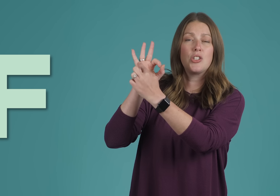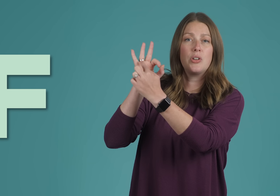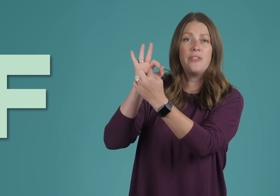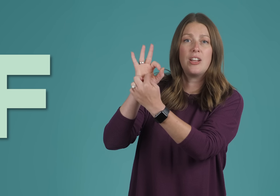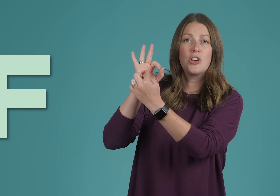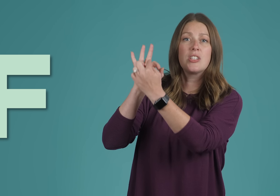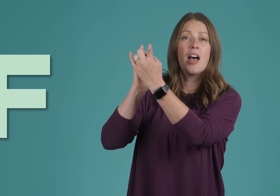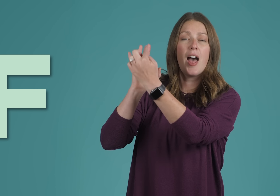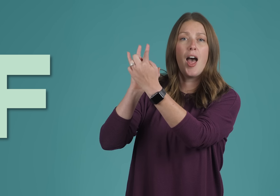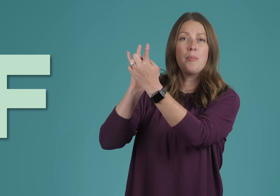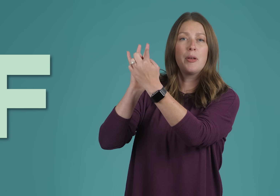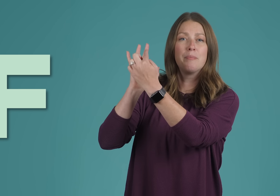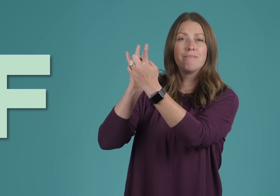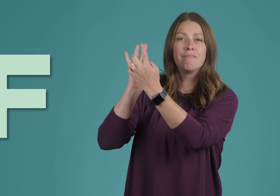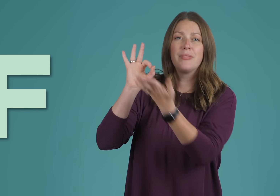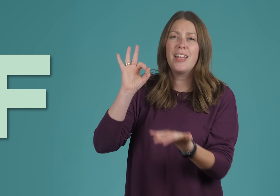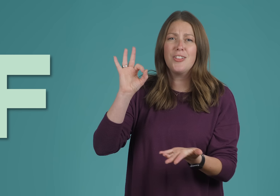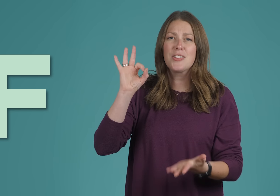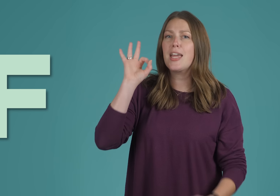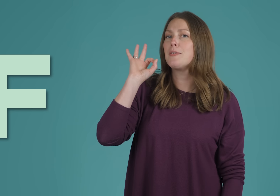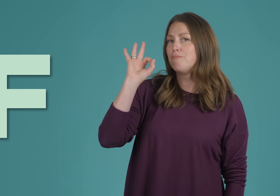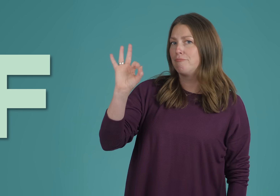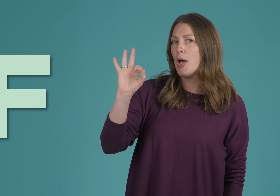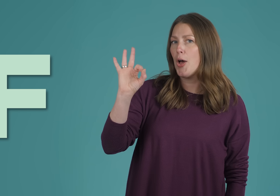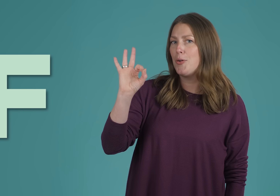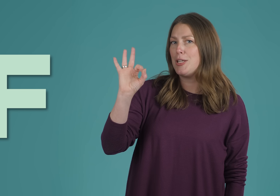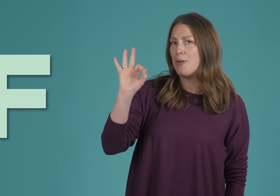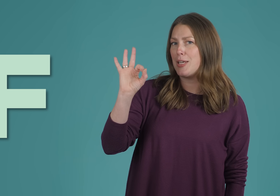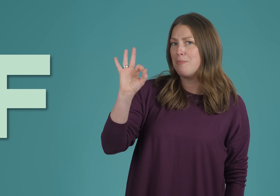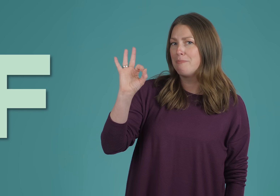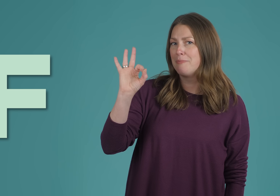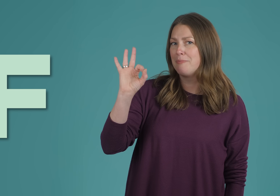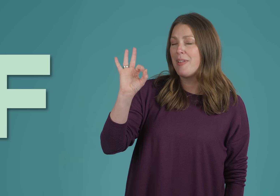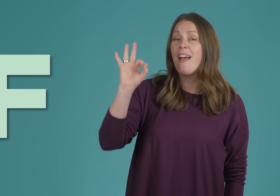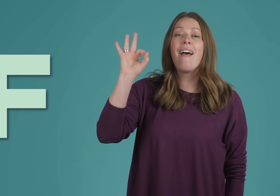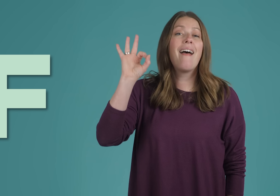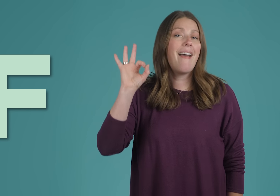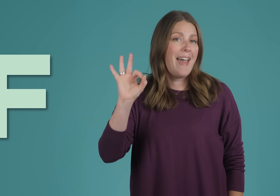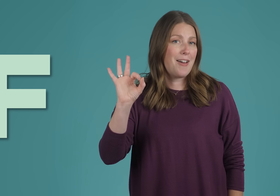3 fingers up. It looks like okie dokie. F.